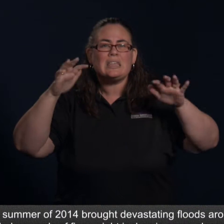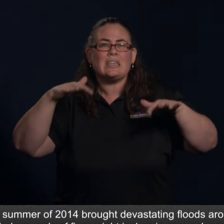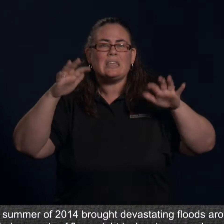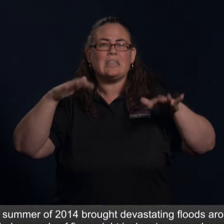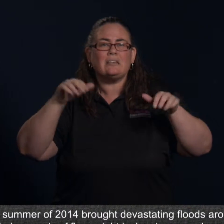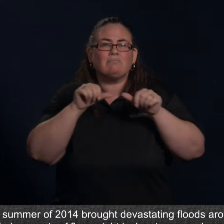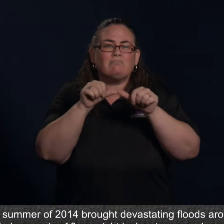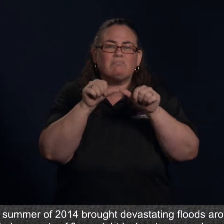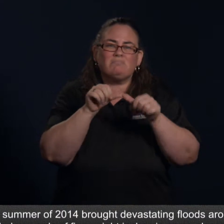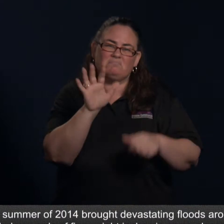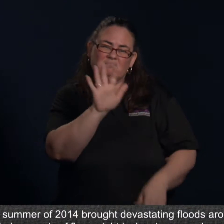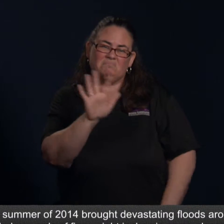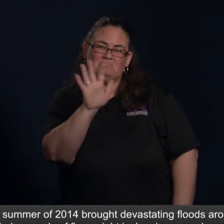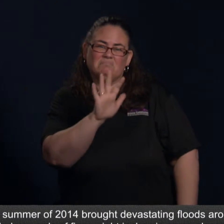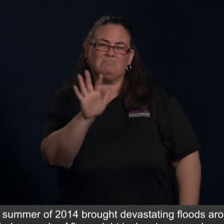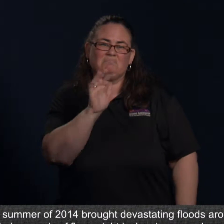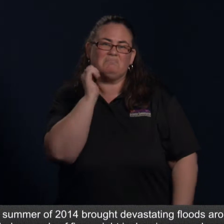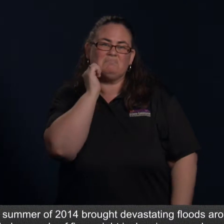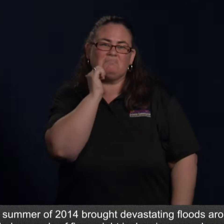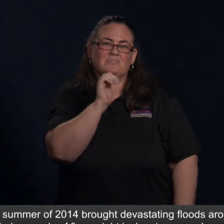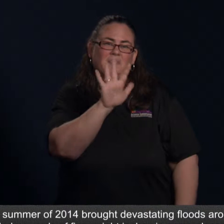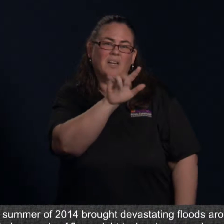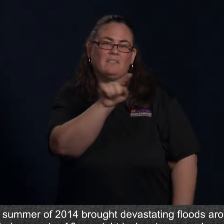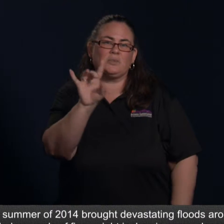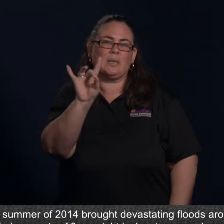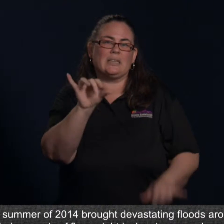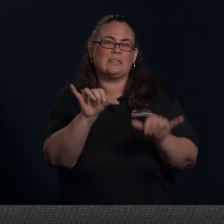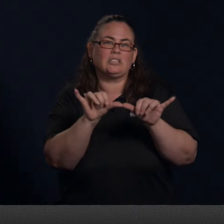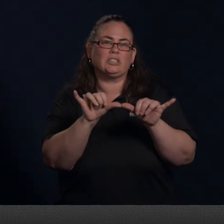of 5 to 8 inches in some places.